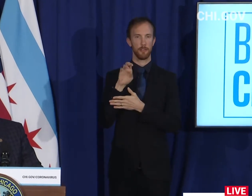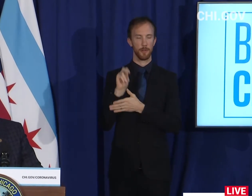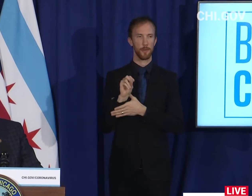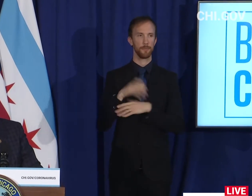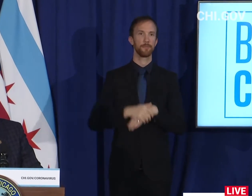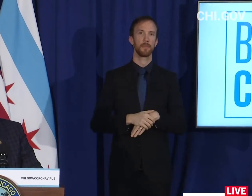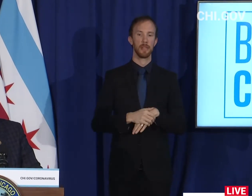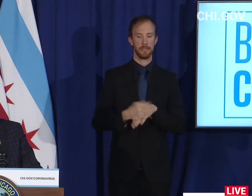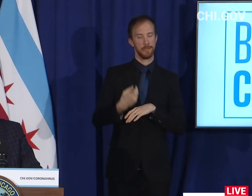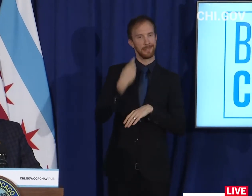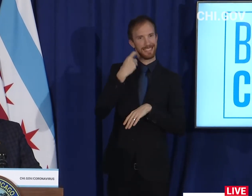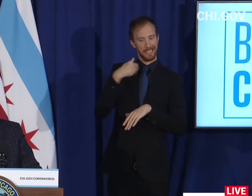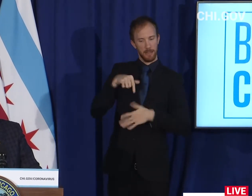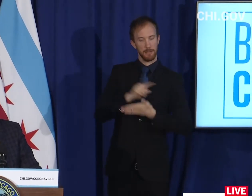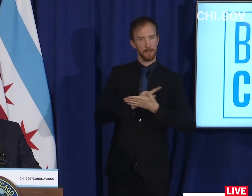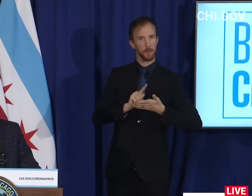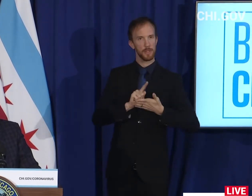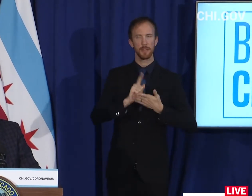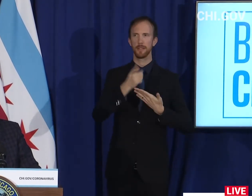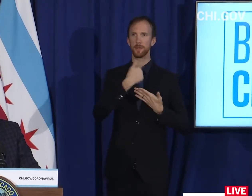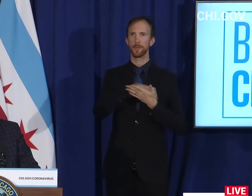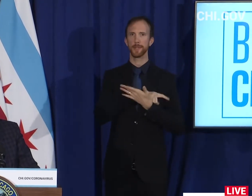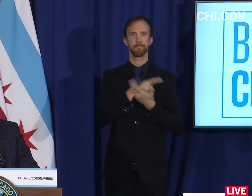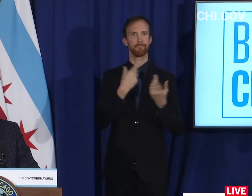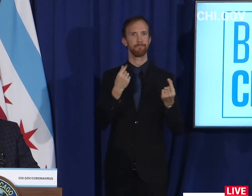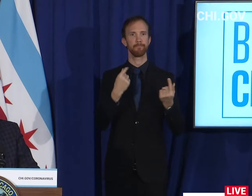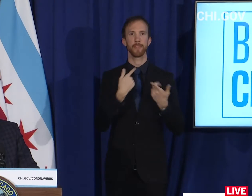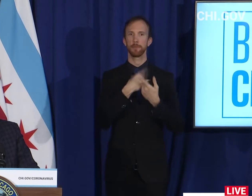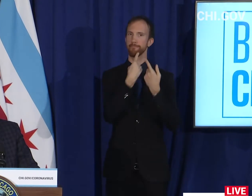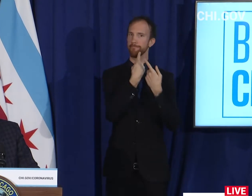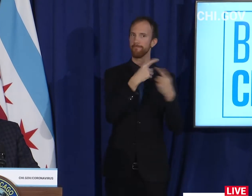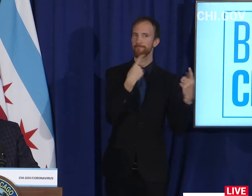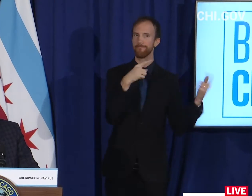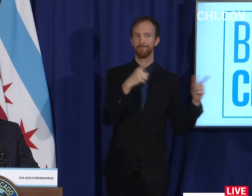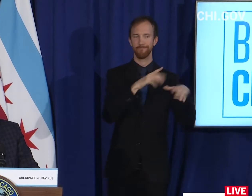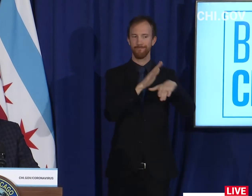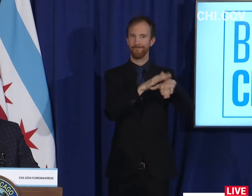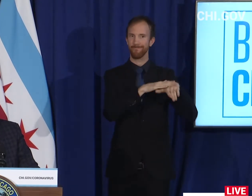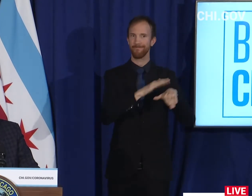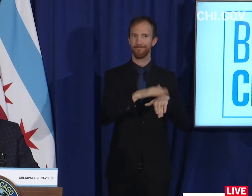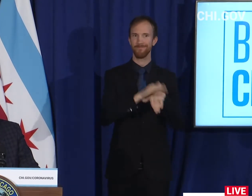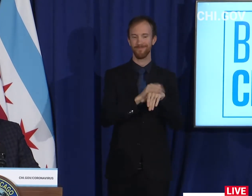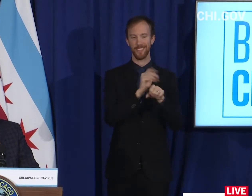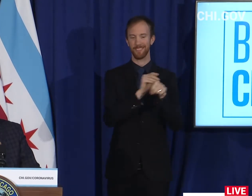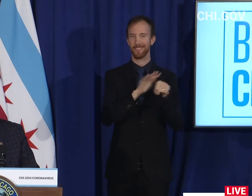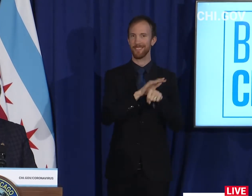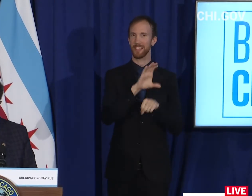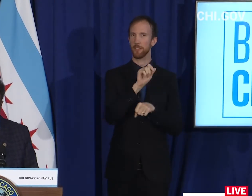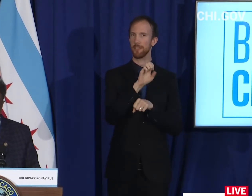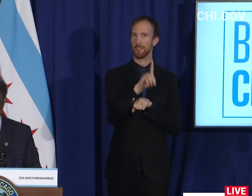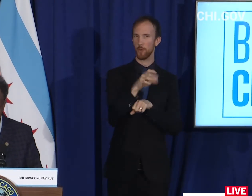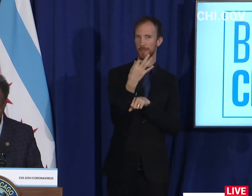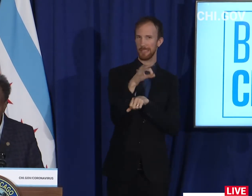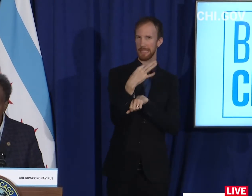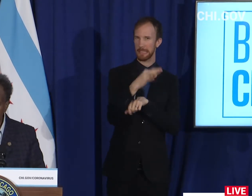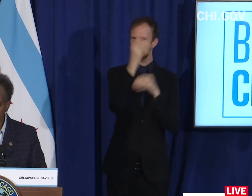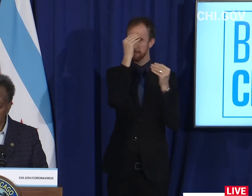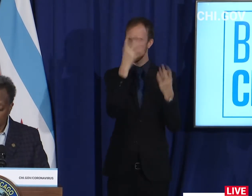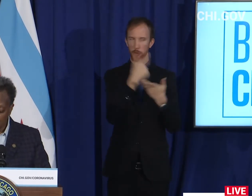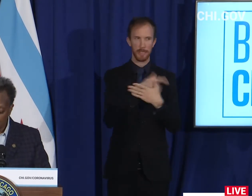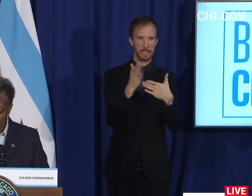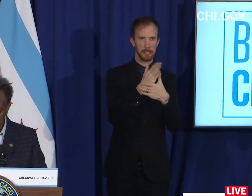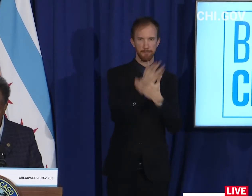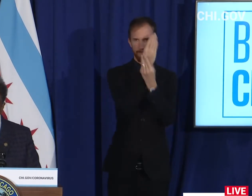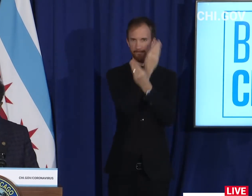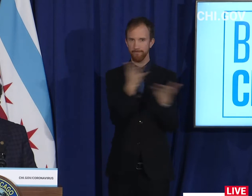Earlier this week, we shared some of the very troubling COVID-19 data that we've seen in recent weeks. In announcing that